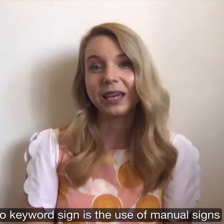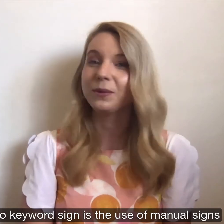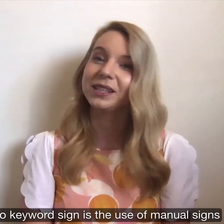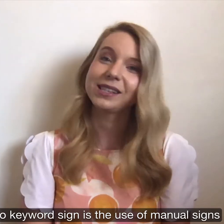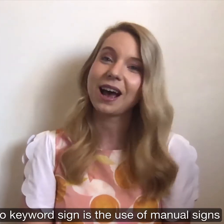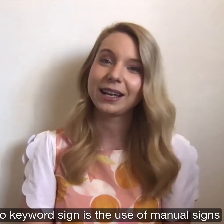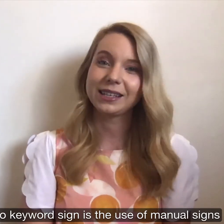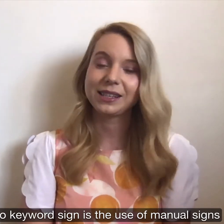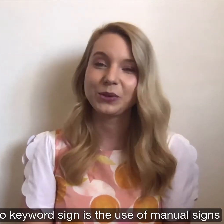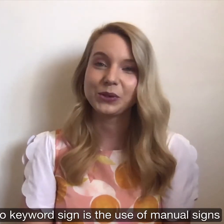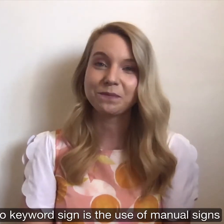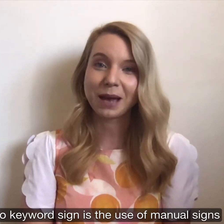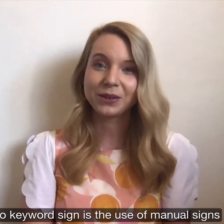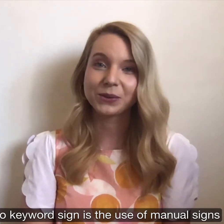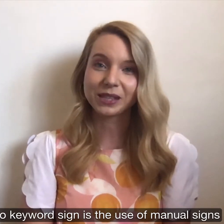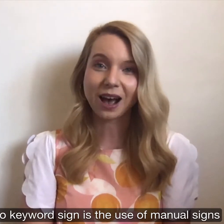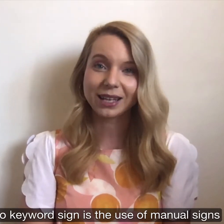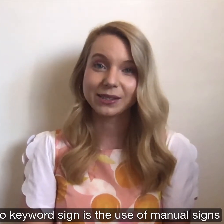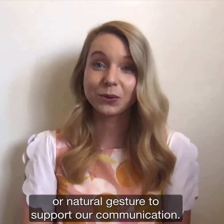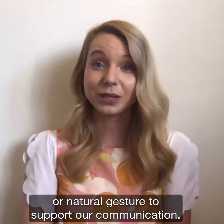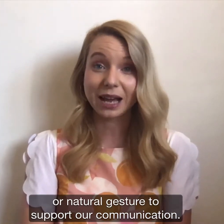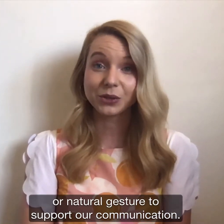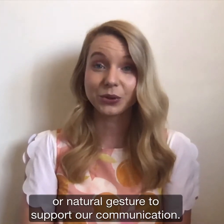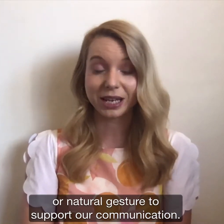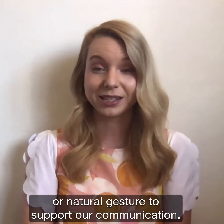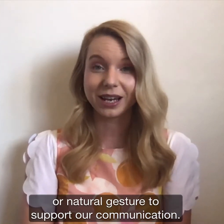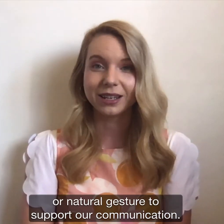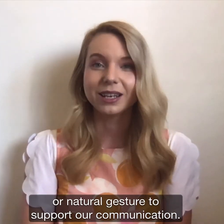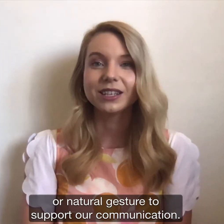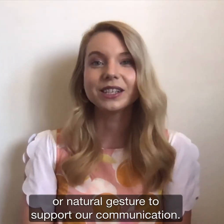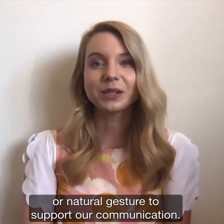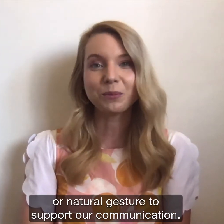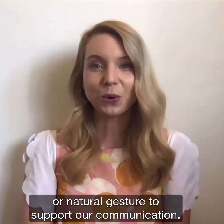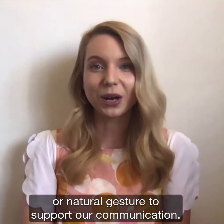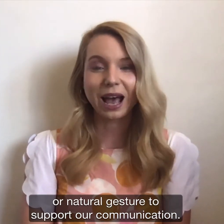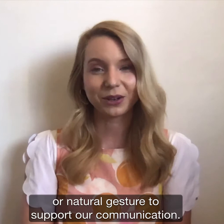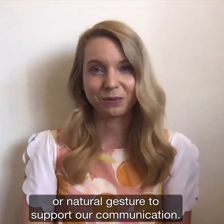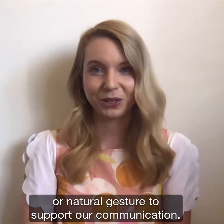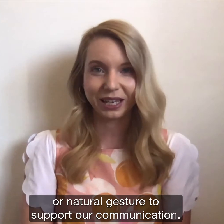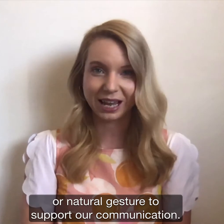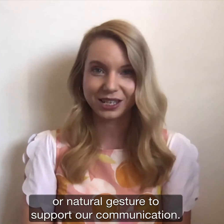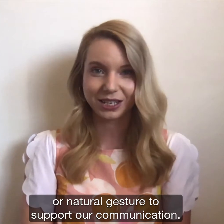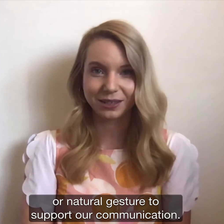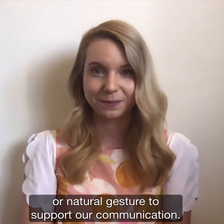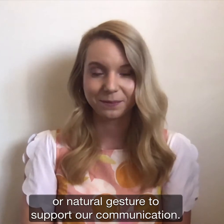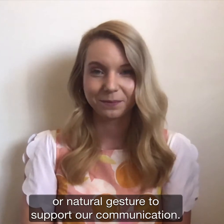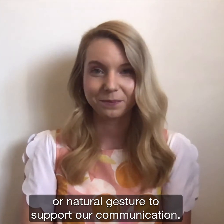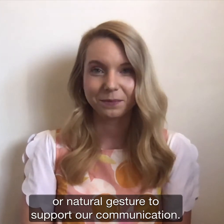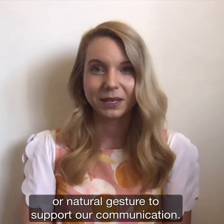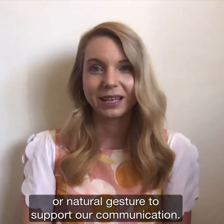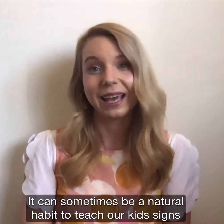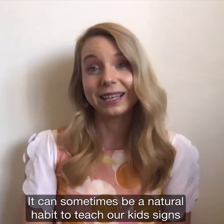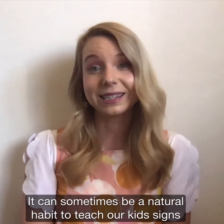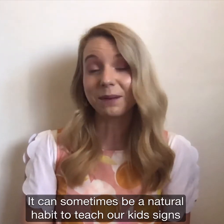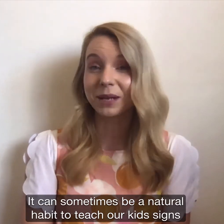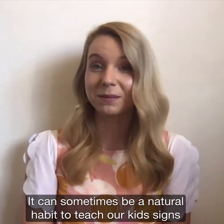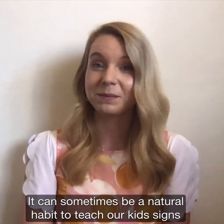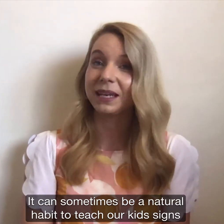keyword sign is the use of manual signs or natural gesture to support our communication. It can sometimes be a